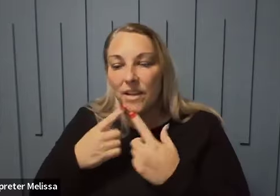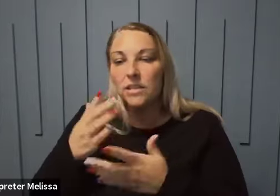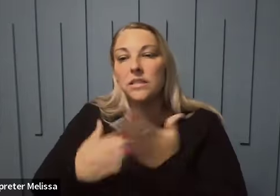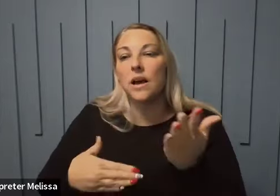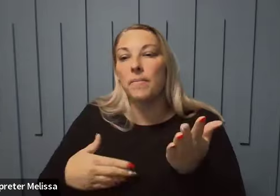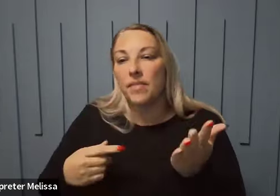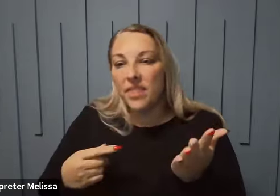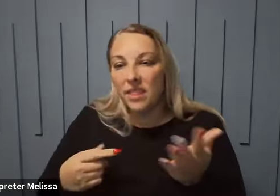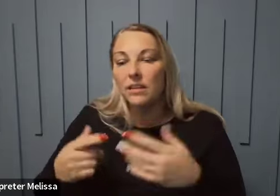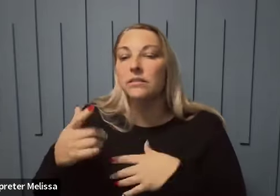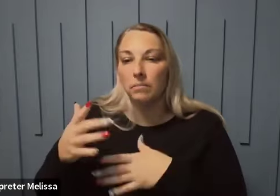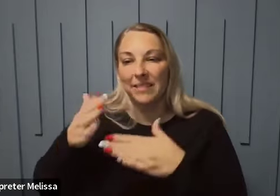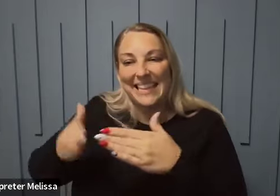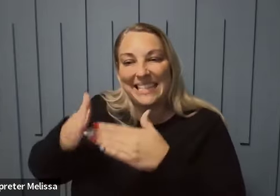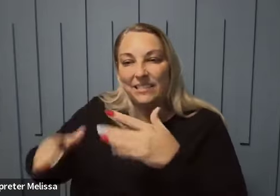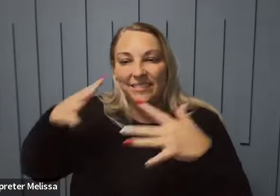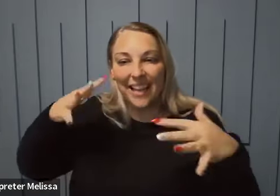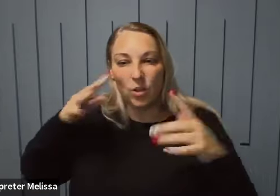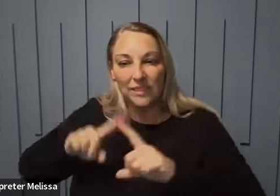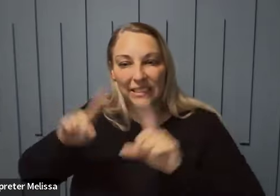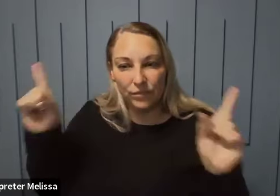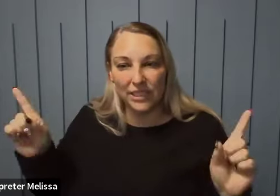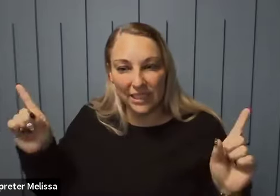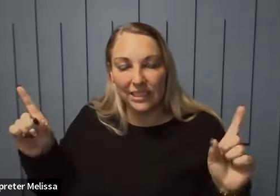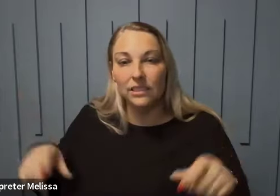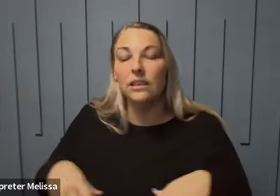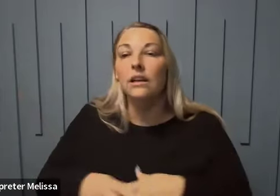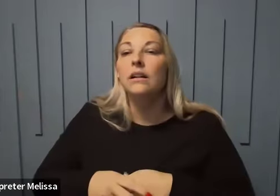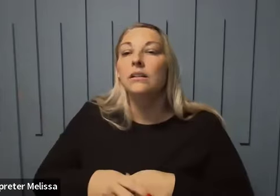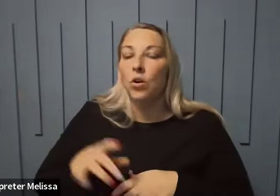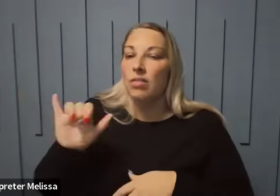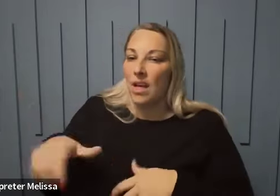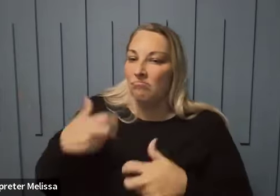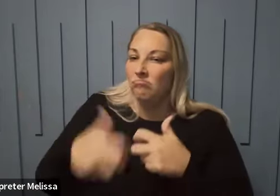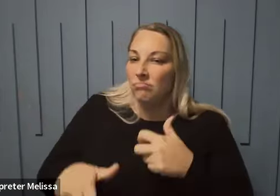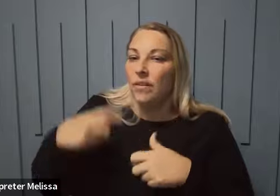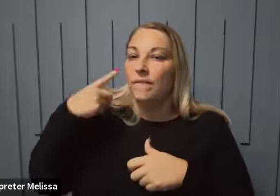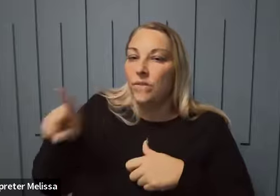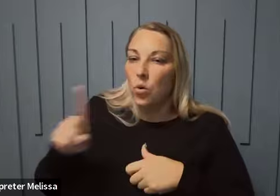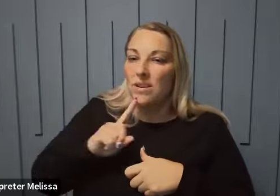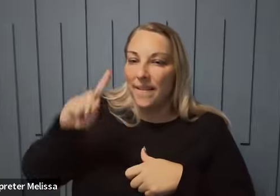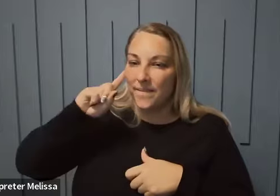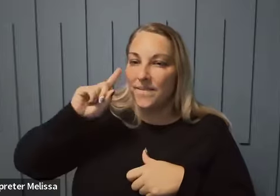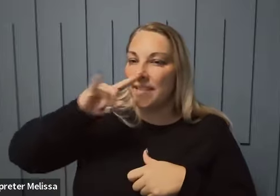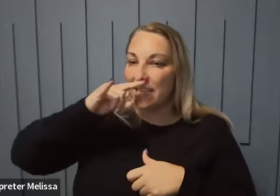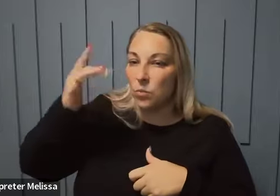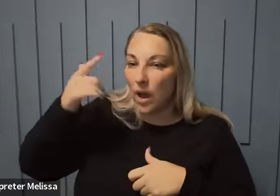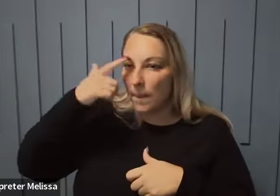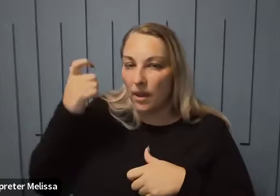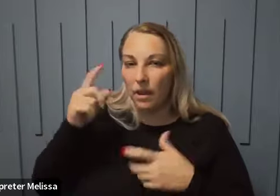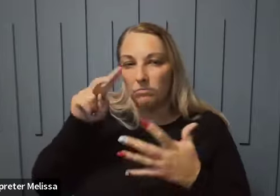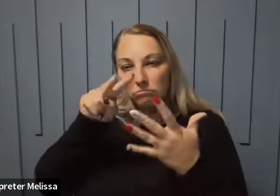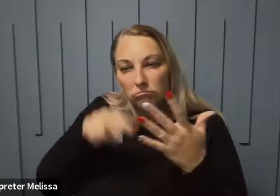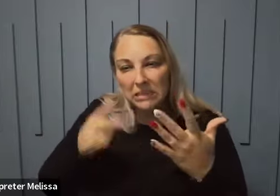kids are able to acquire that naturally. So when we go to teach the lesson on the sounds that O-U-G-H can make, they've already heard it so